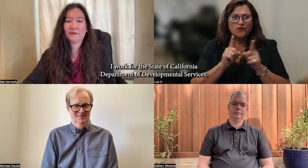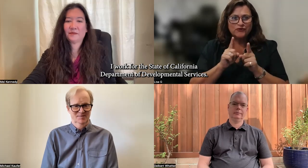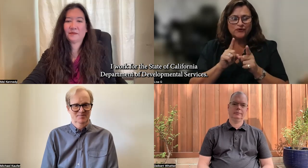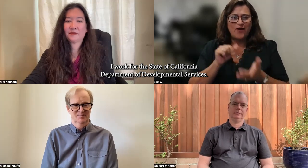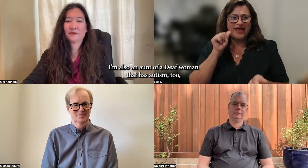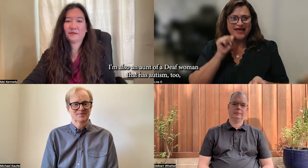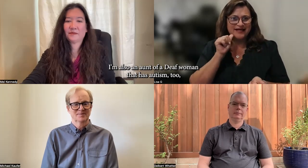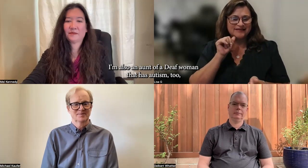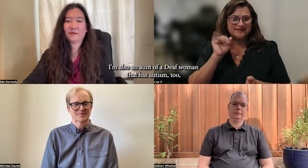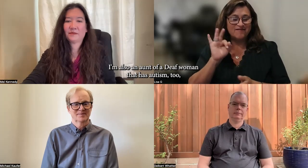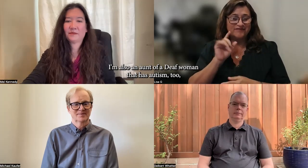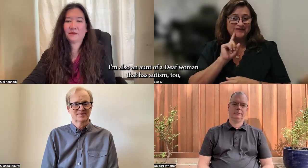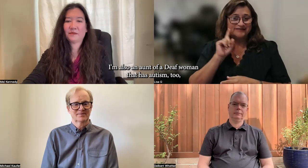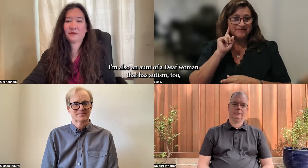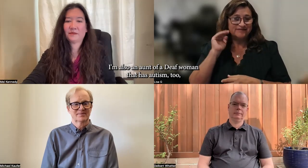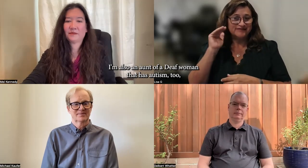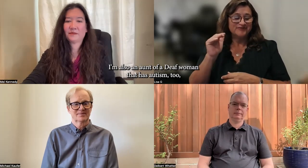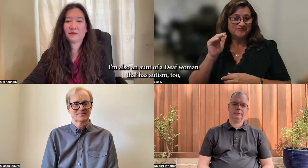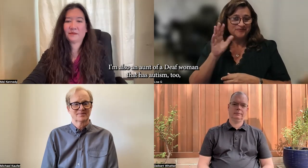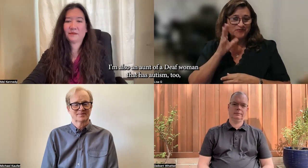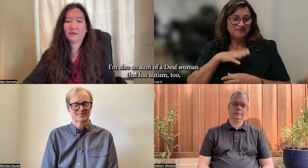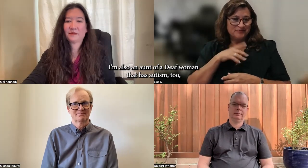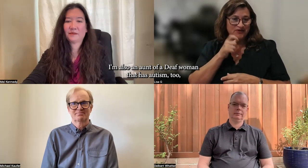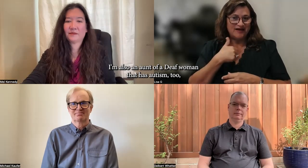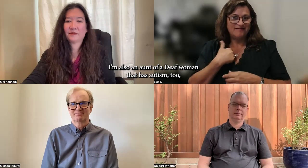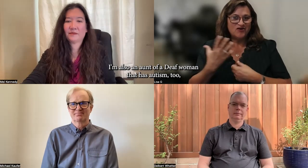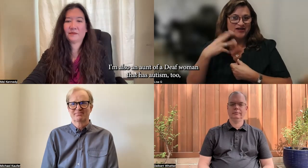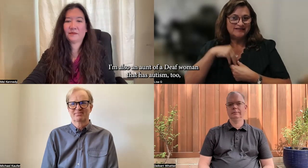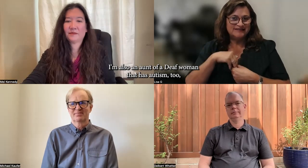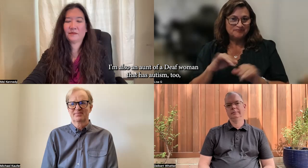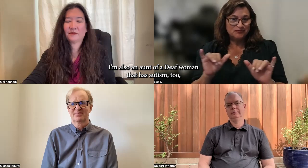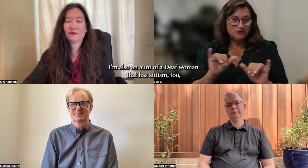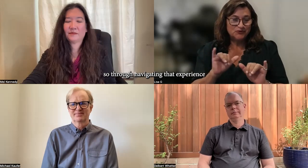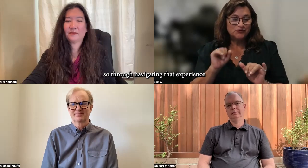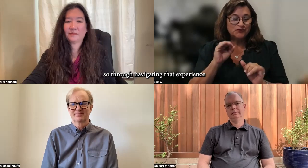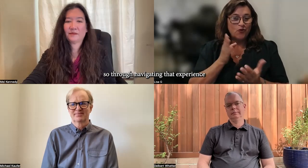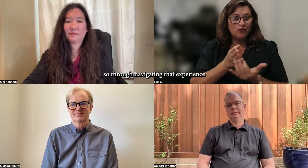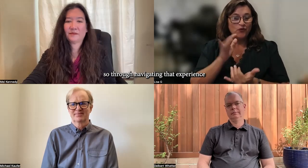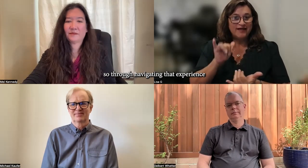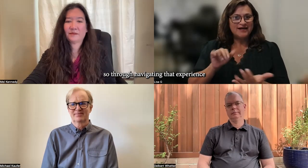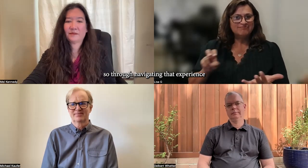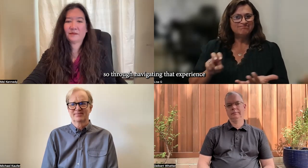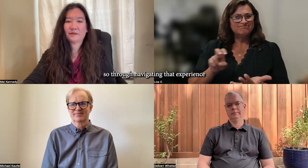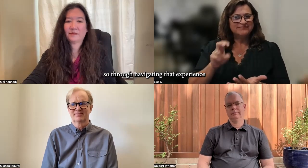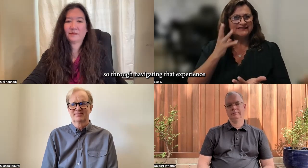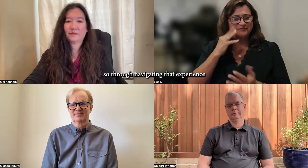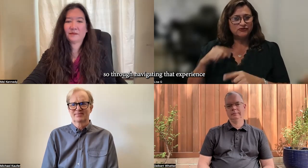Services. I'm also an aunt of a deaf woman that has autism, too. So through navigating that